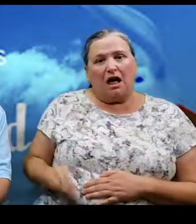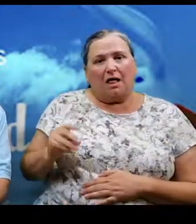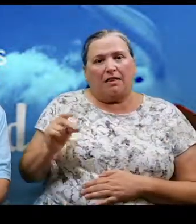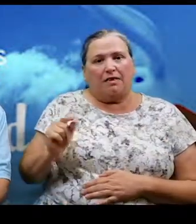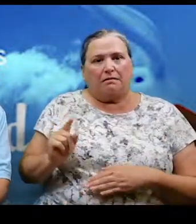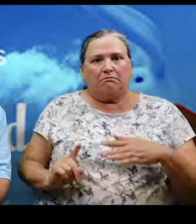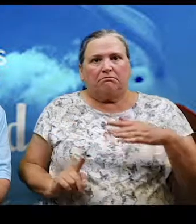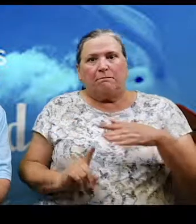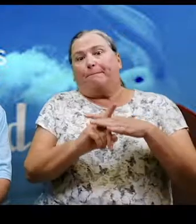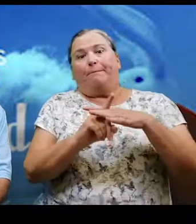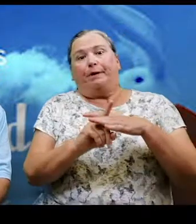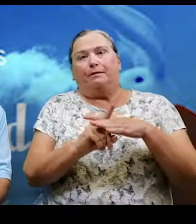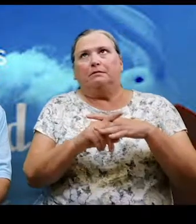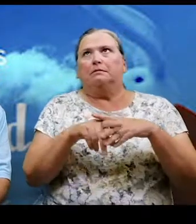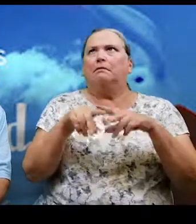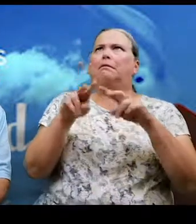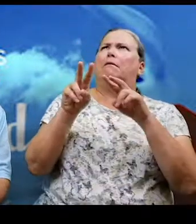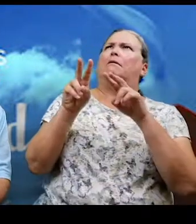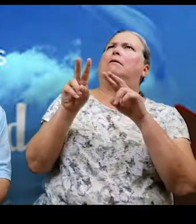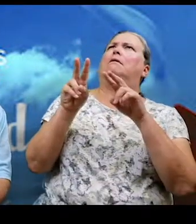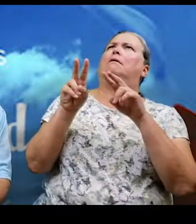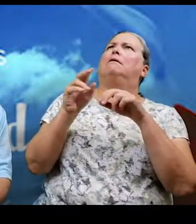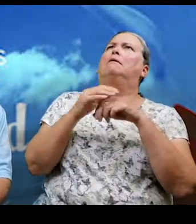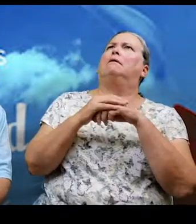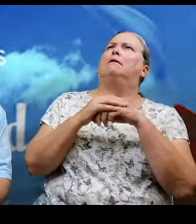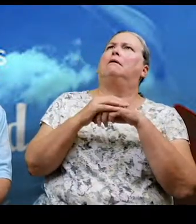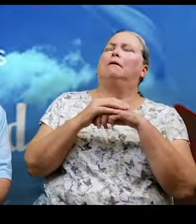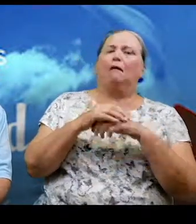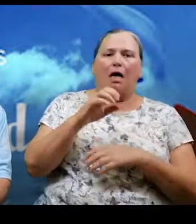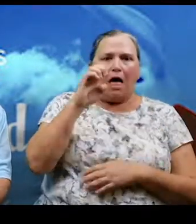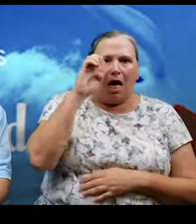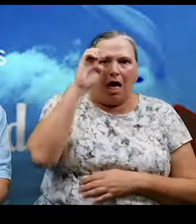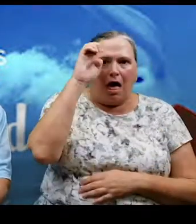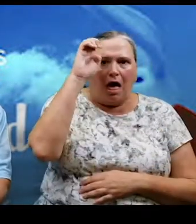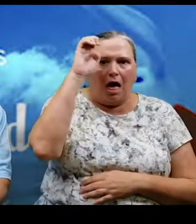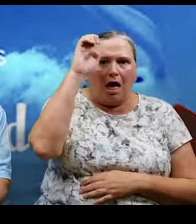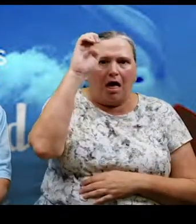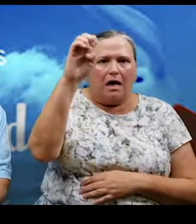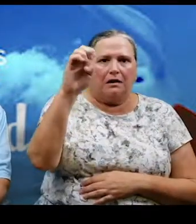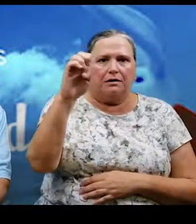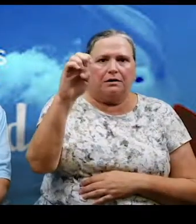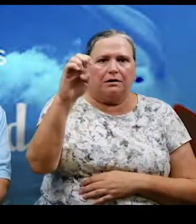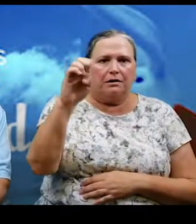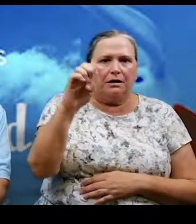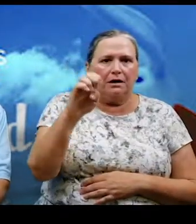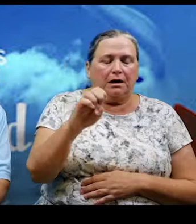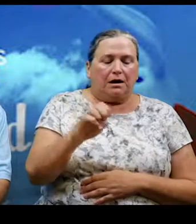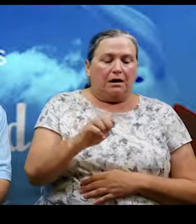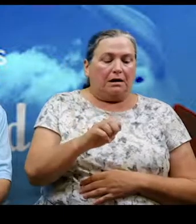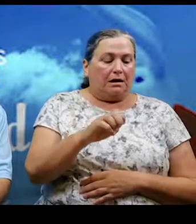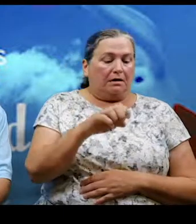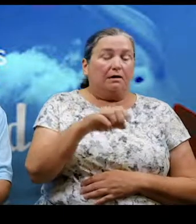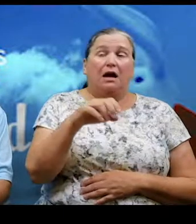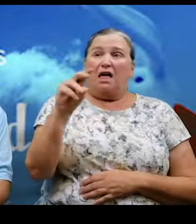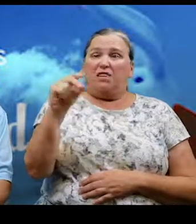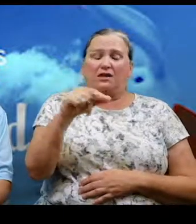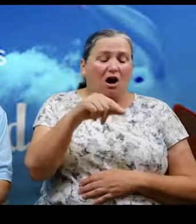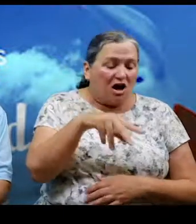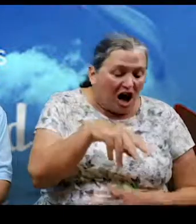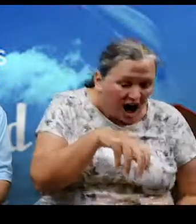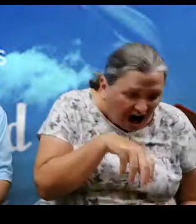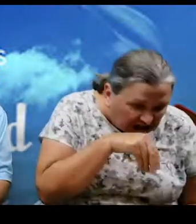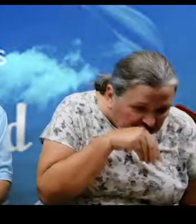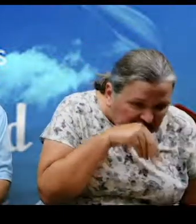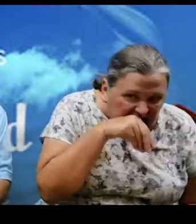and shaggy, blocking his view. Edward was pulled out of the garbage by his ears, dropped, and then picked up